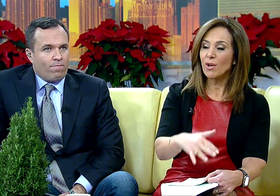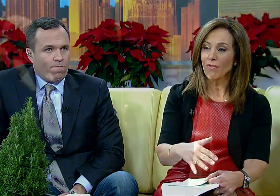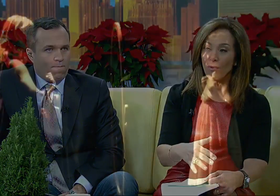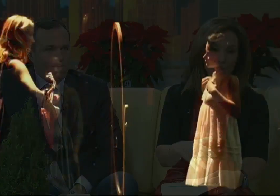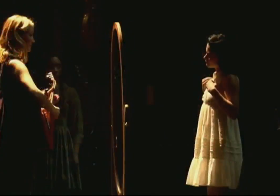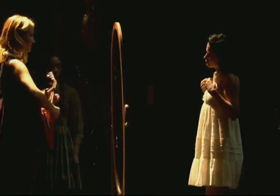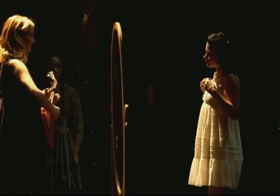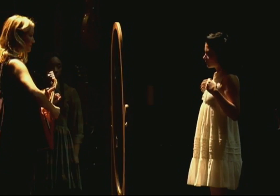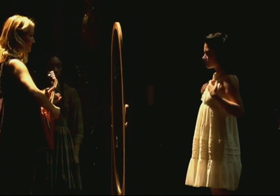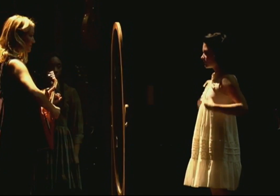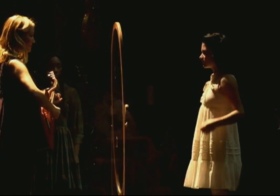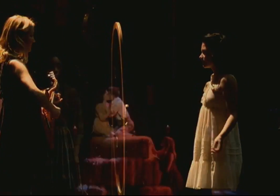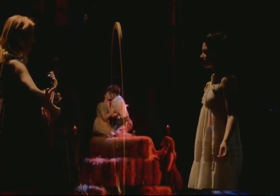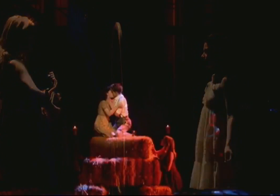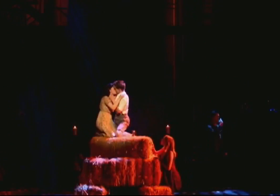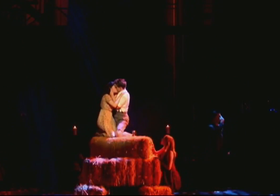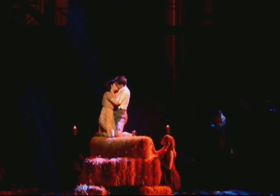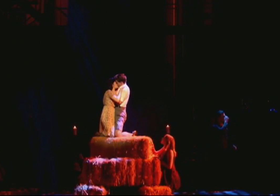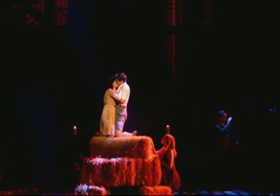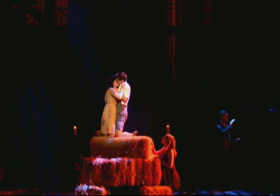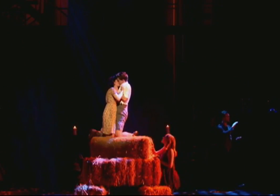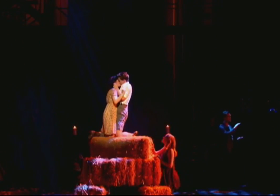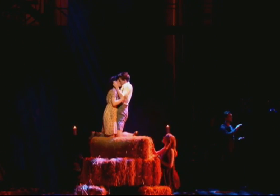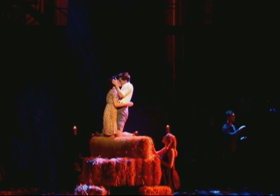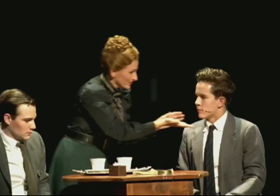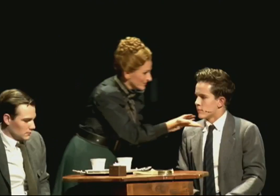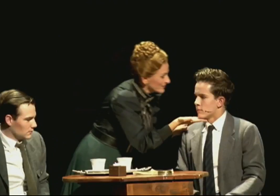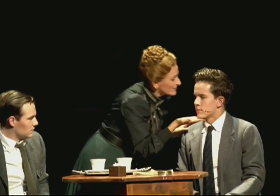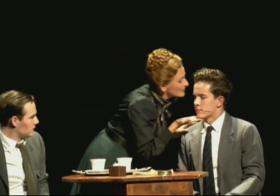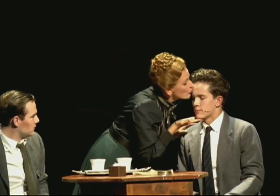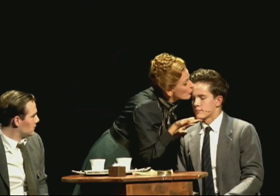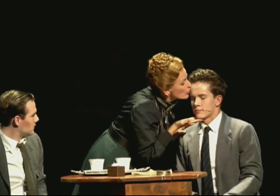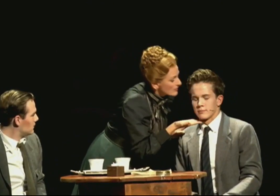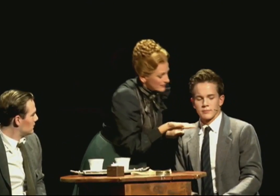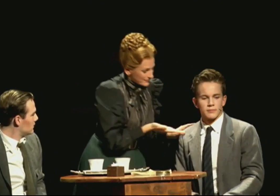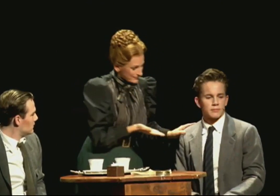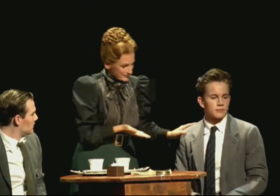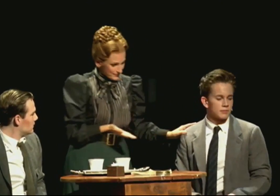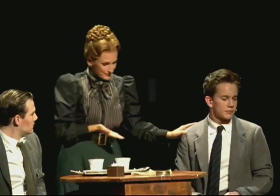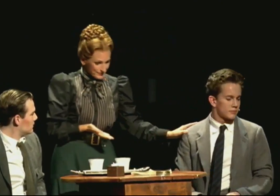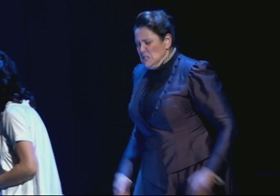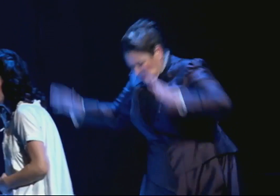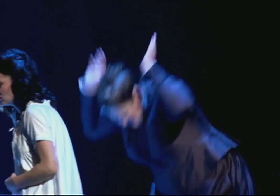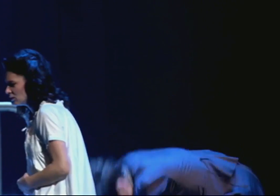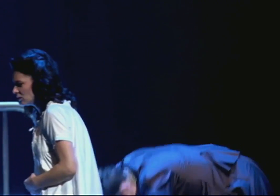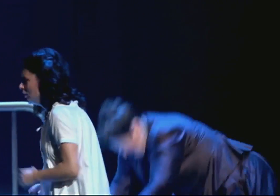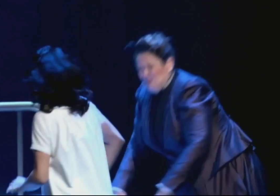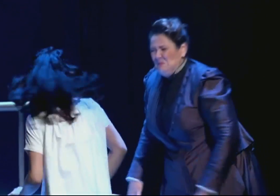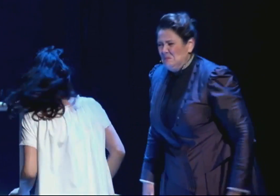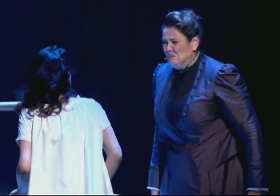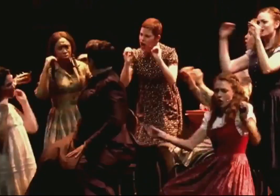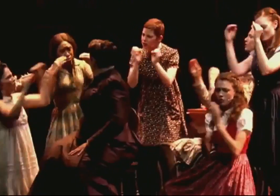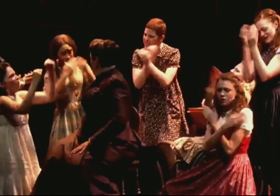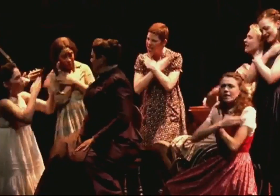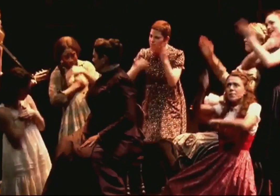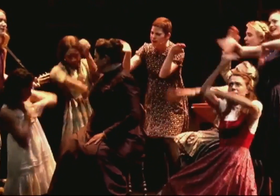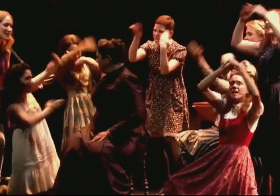I know you have 4 children. I know you have 4 kids. Are they here with you? No, they were here with me on Thanksgiving, and